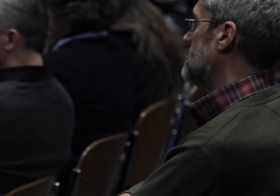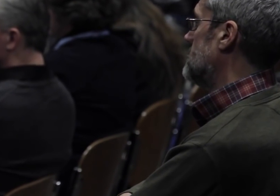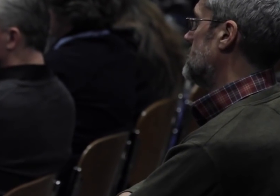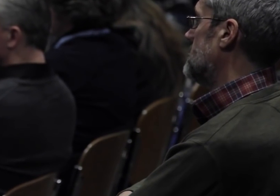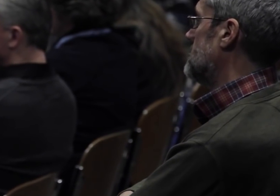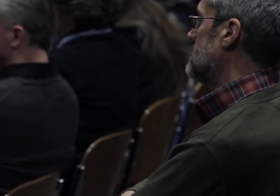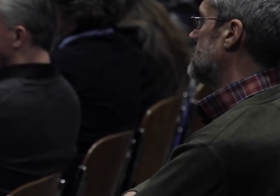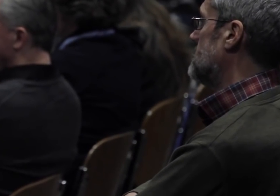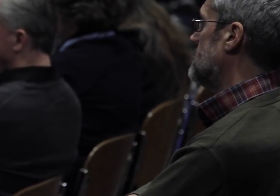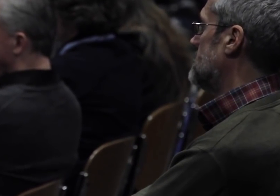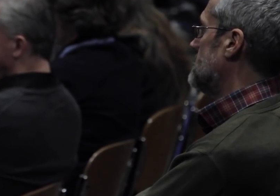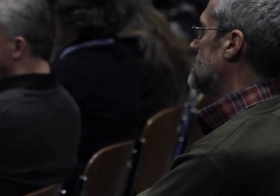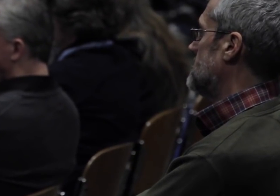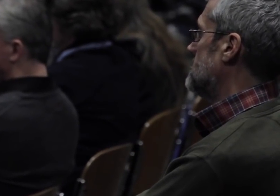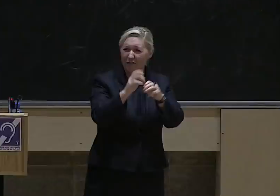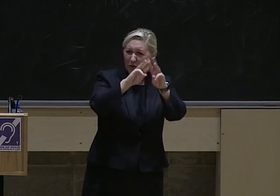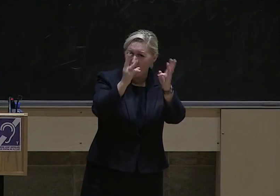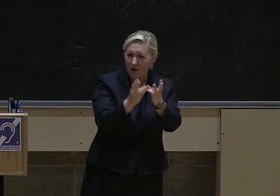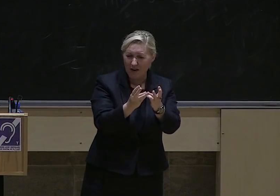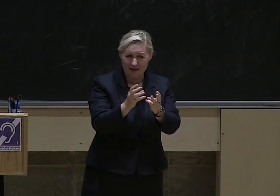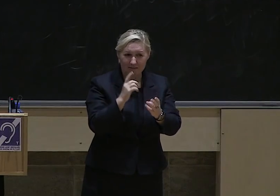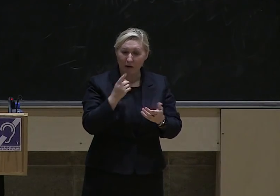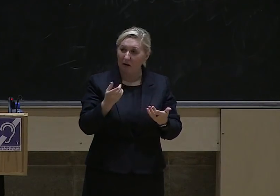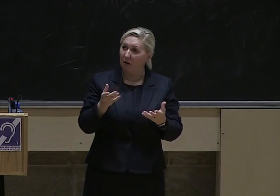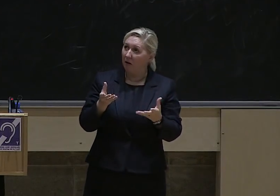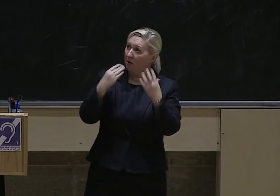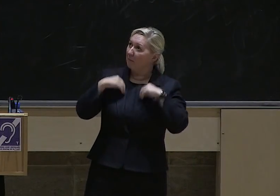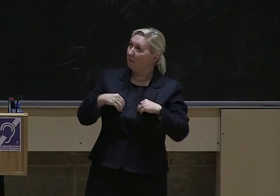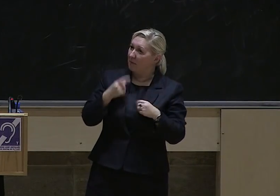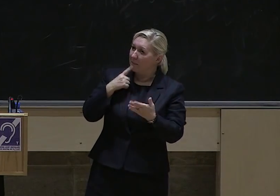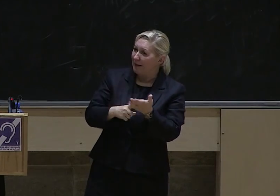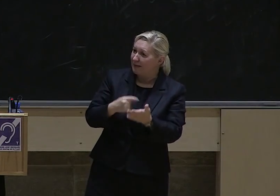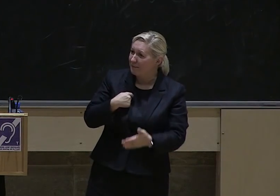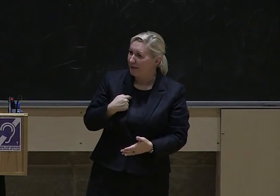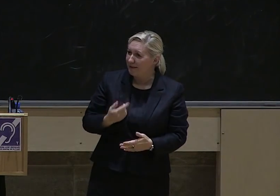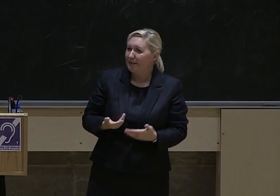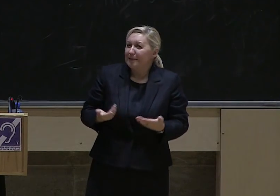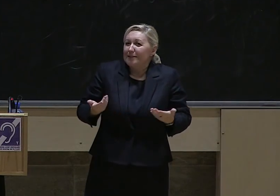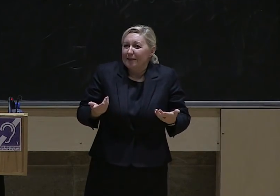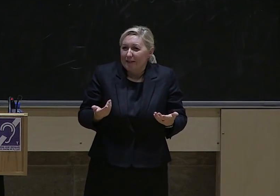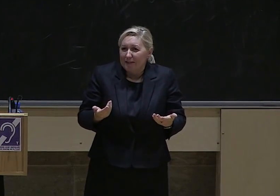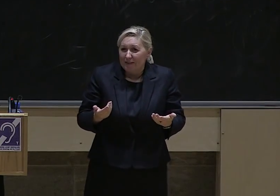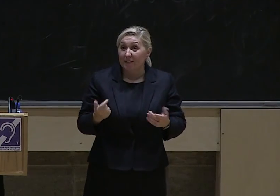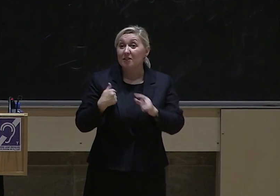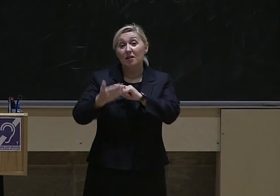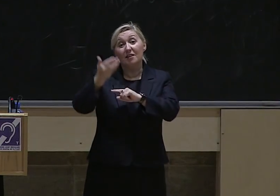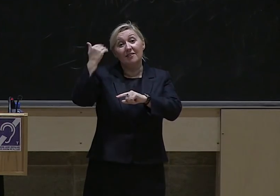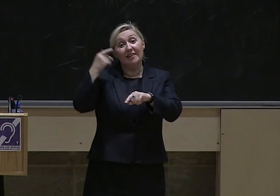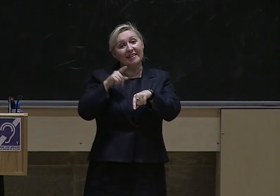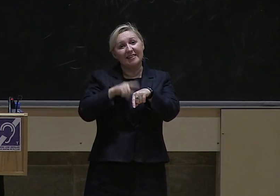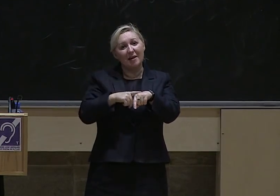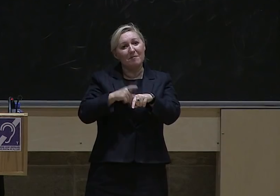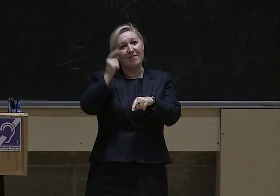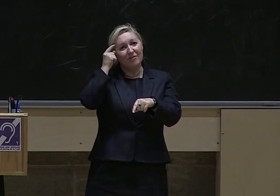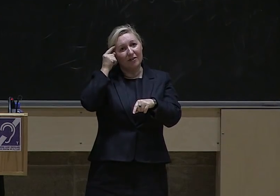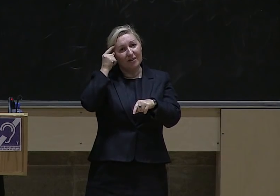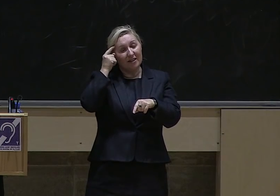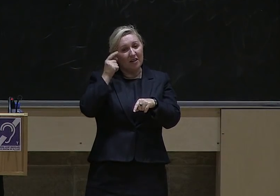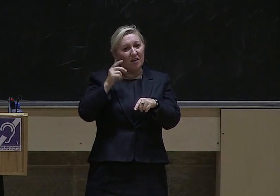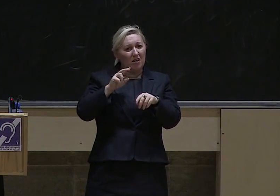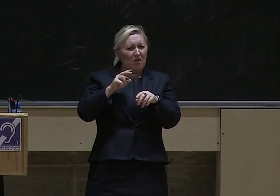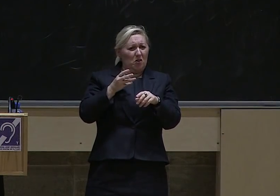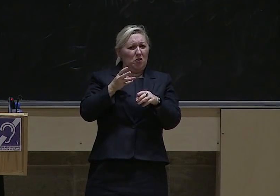about student mobility, I didn't foresee that happening at undergraduate level quite this fast. And her friends are the same.